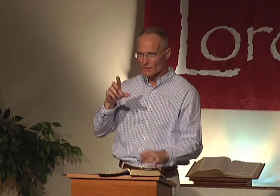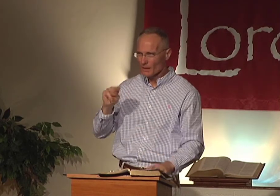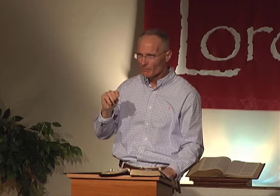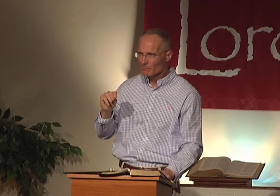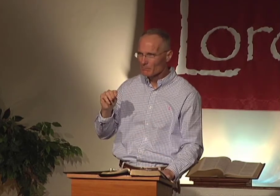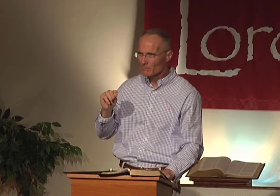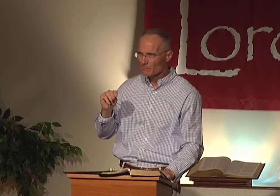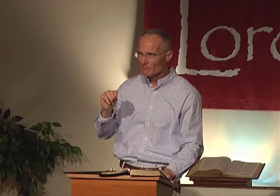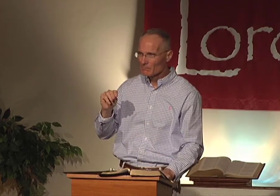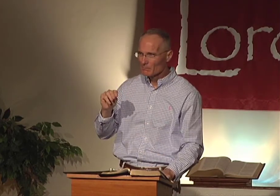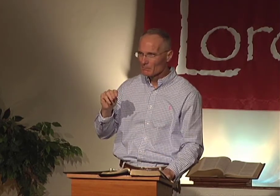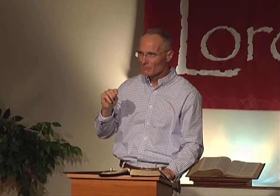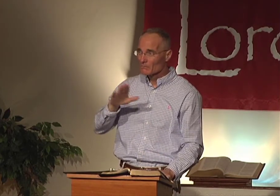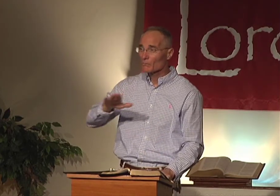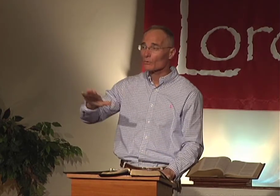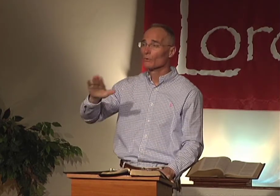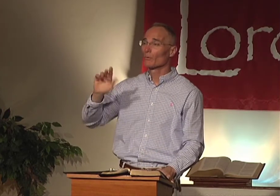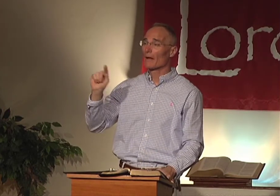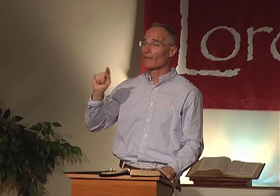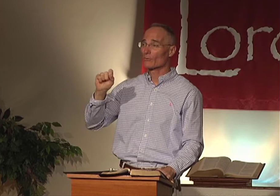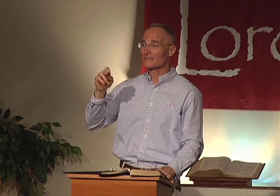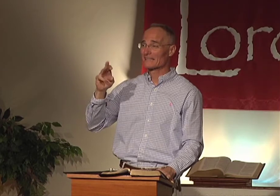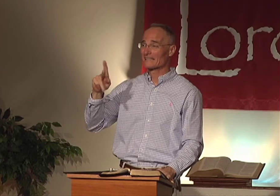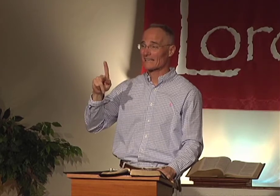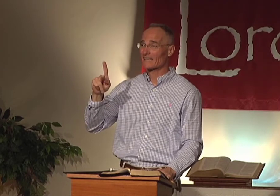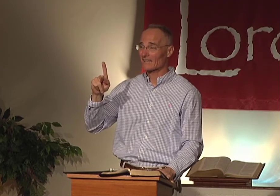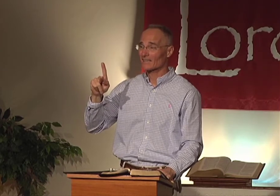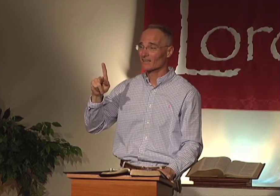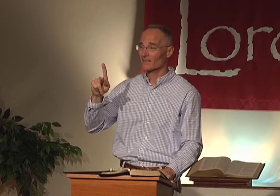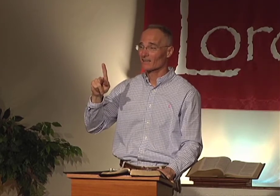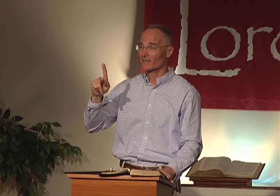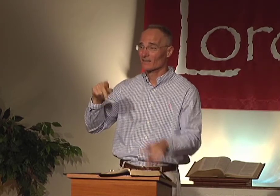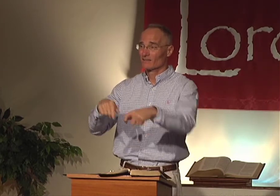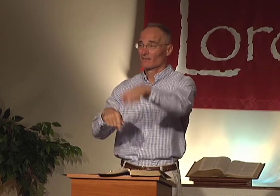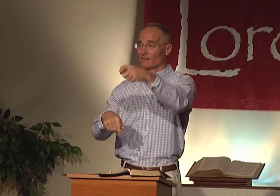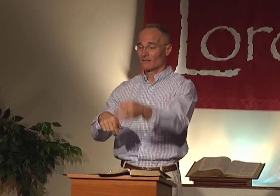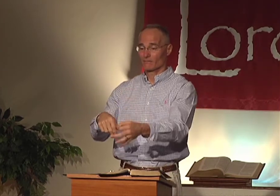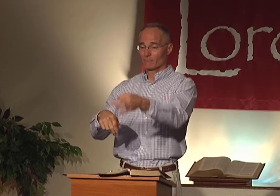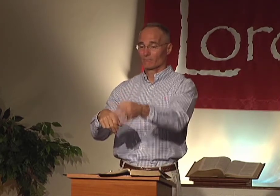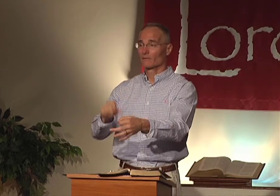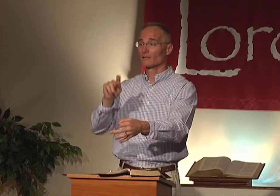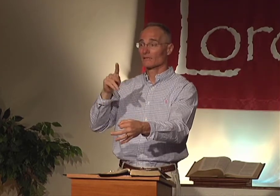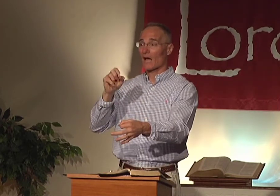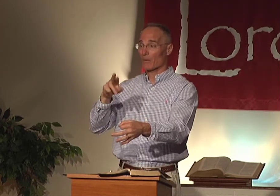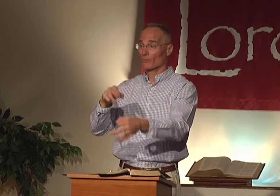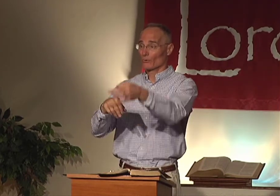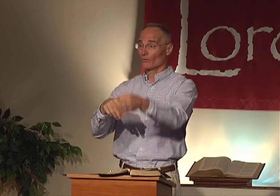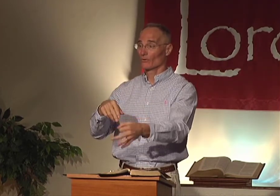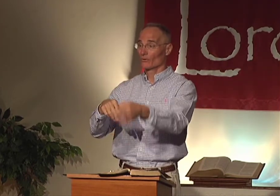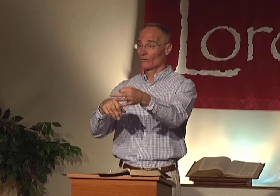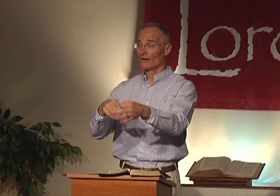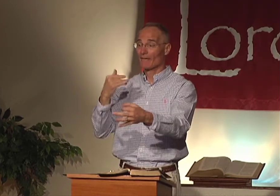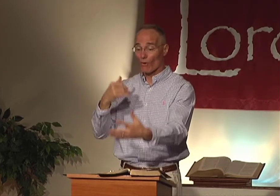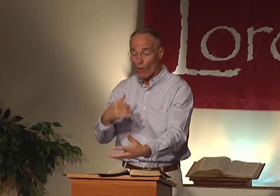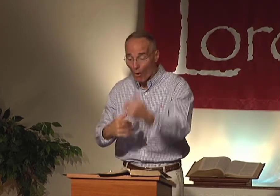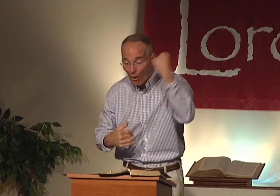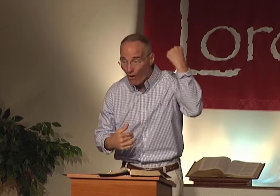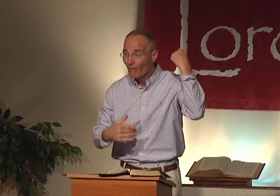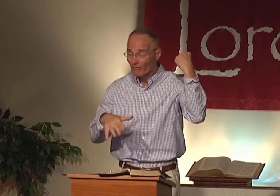You know what I'm talking about when I say scum? Like your bathroom sink? You pull the stopper out of it and you